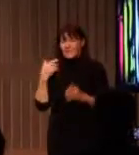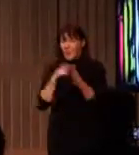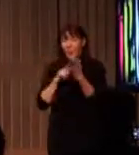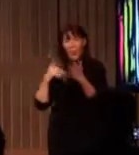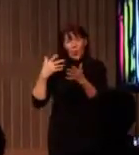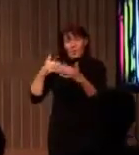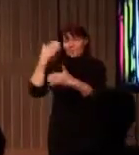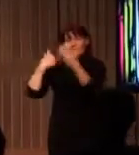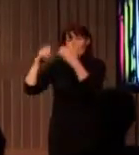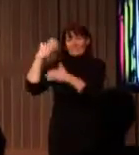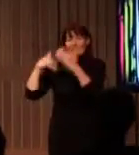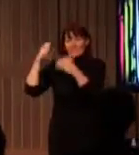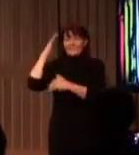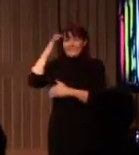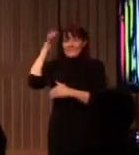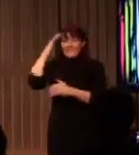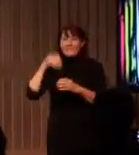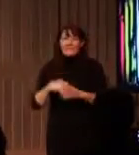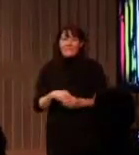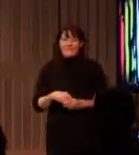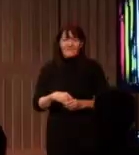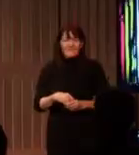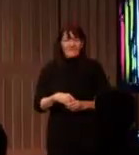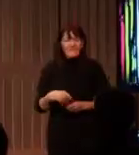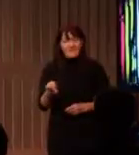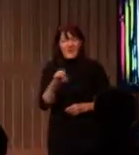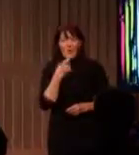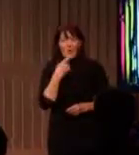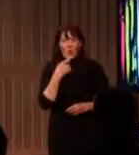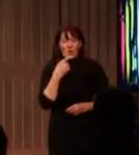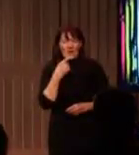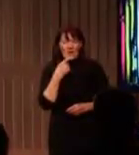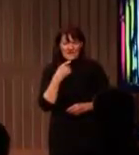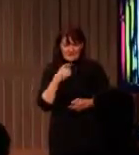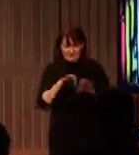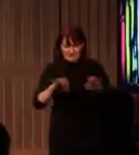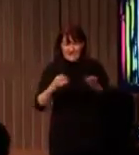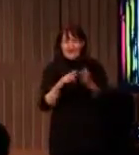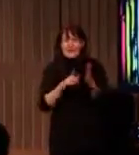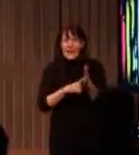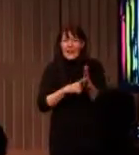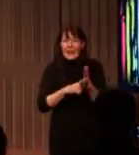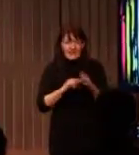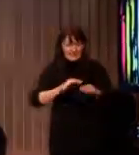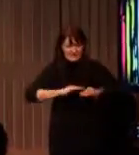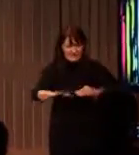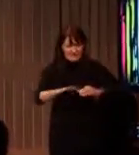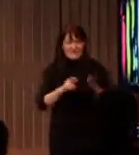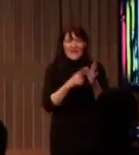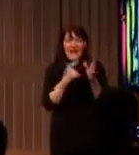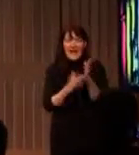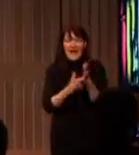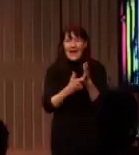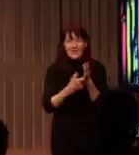ancestors. No amount of concrete, steel, bitumen and glass introduced these last two plus centuries can change the fact that